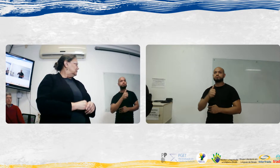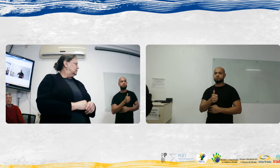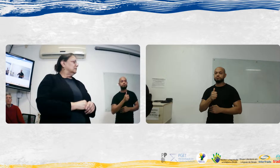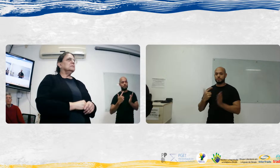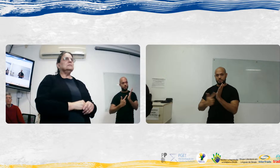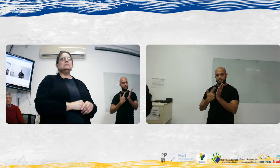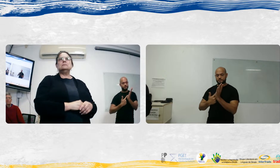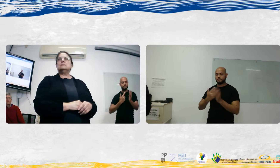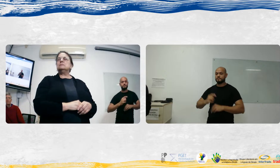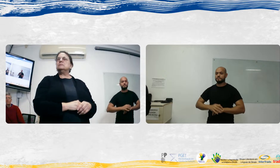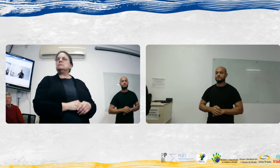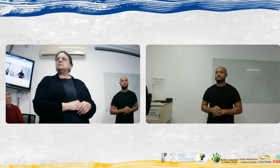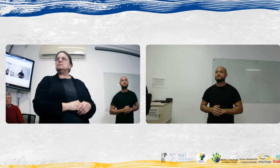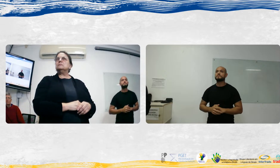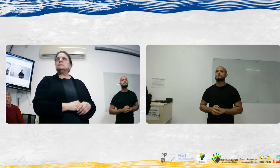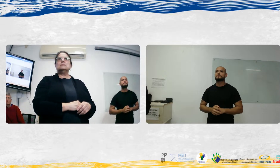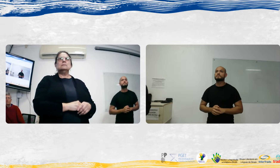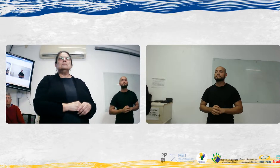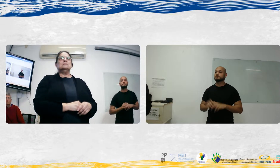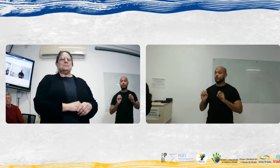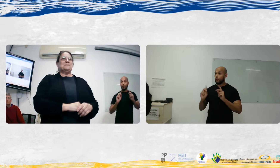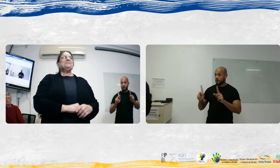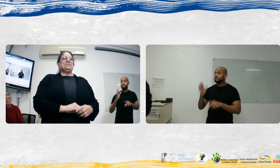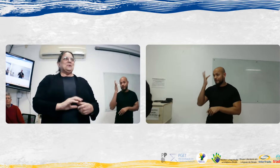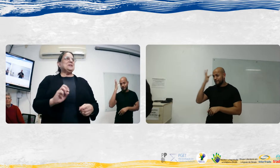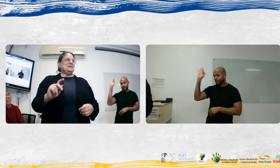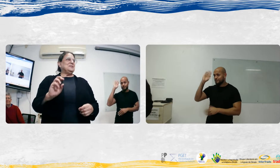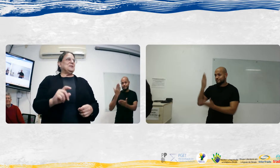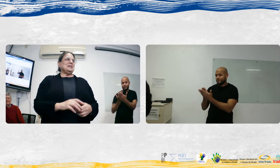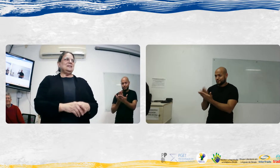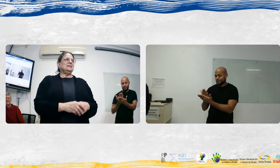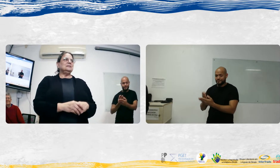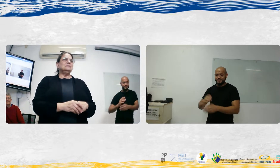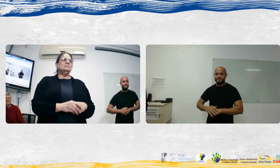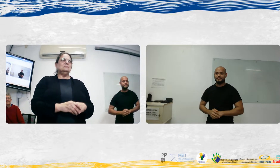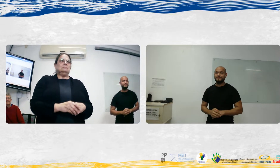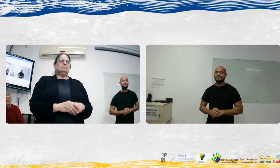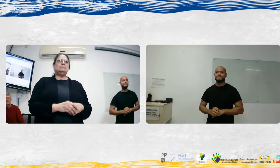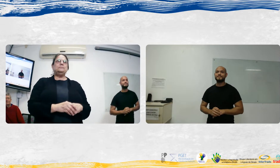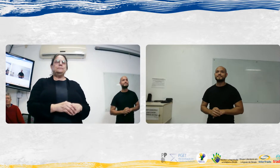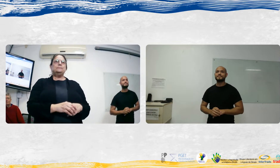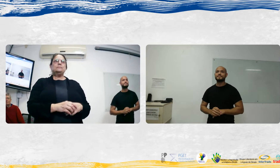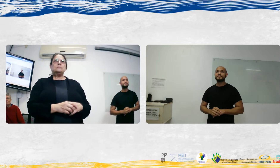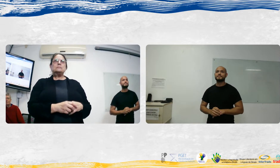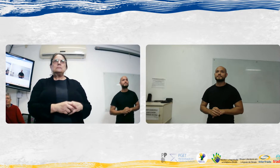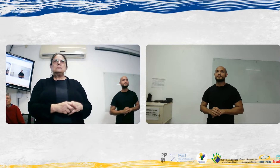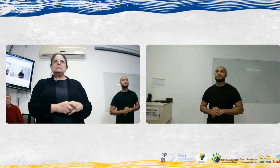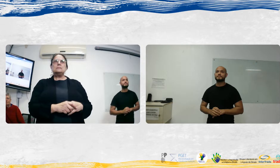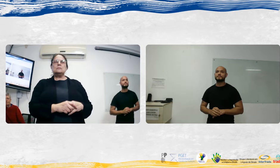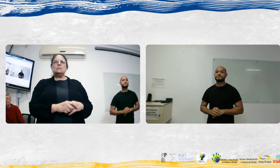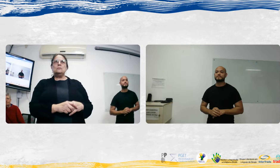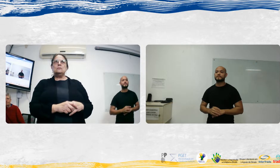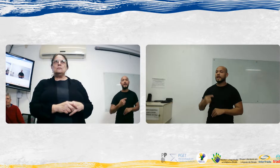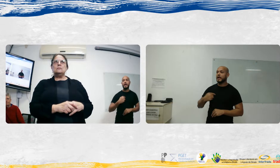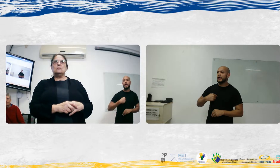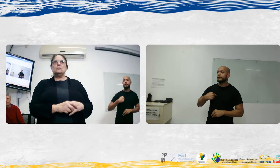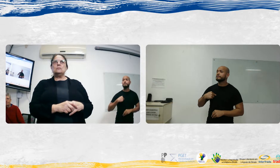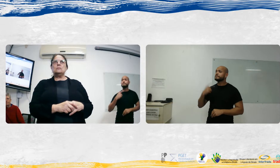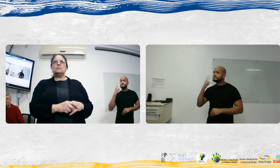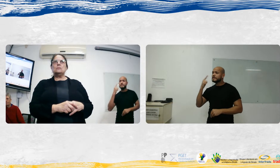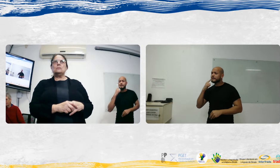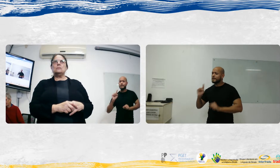Yeah. Anyway, it's a philosophy study. Okay. And I've been facing some